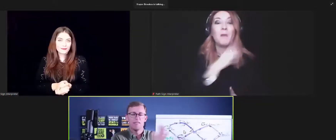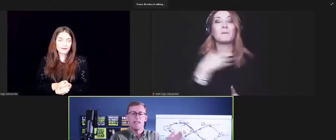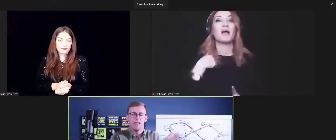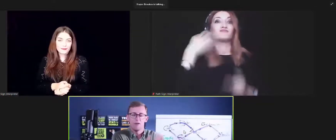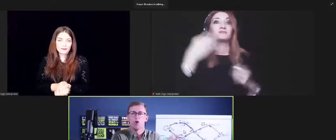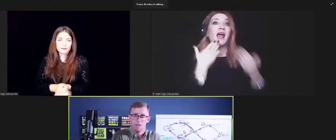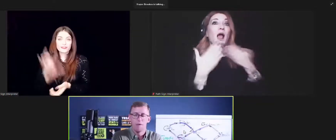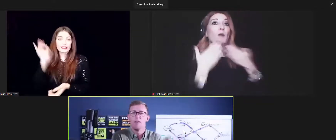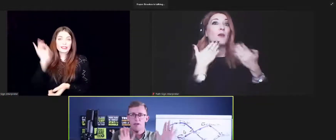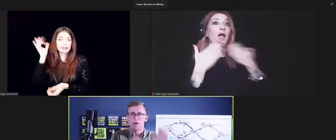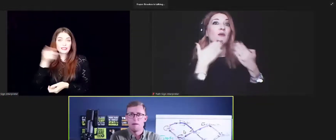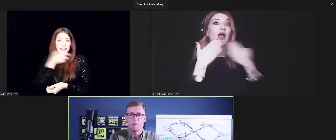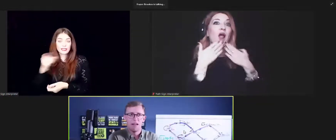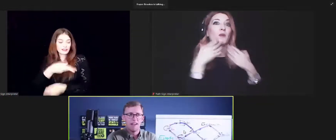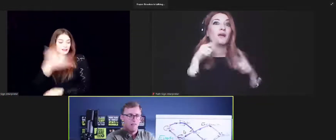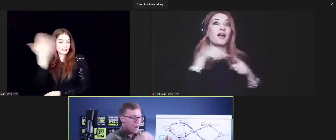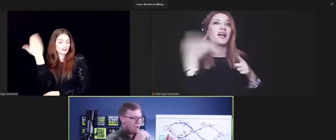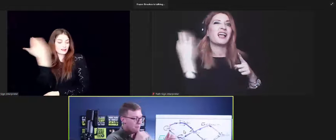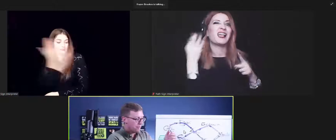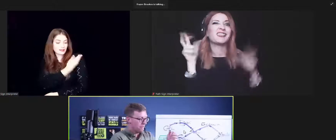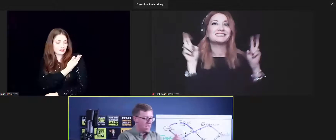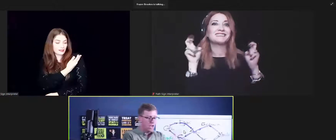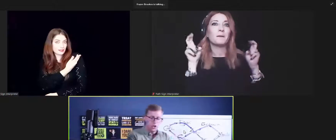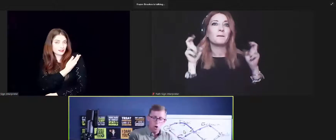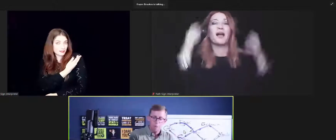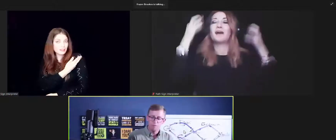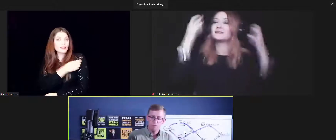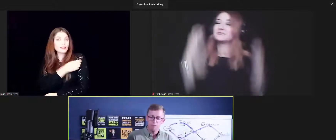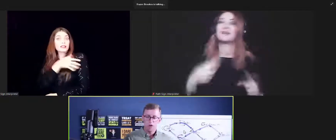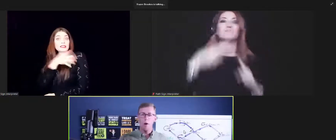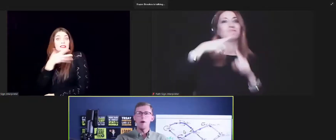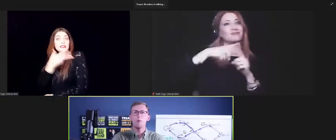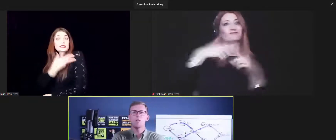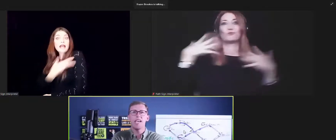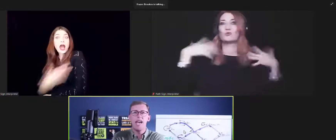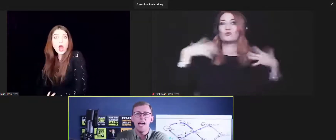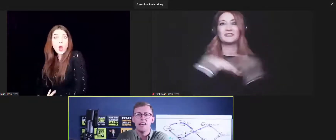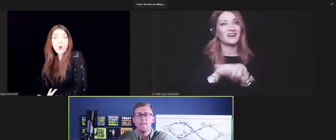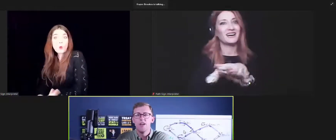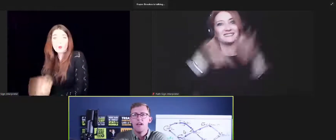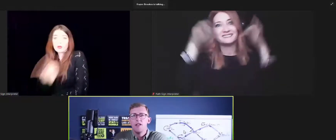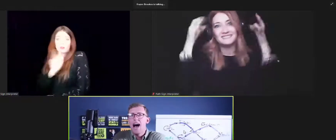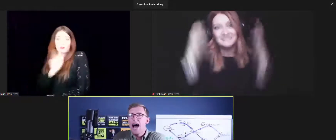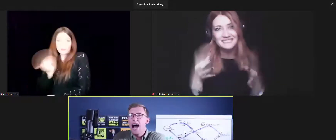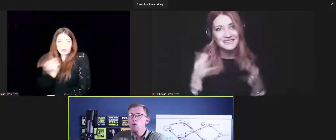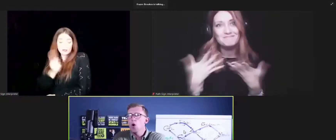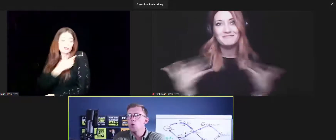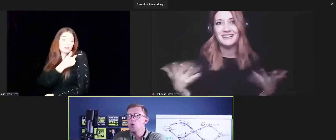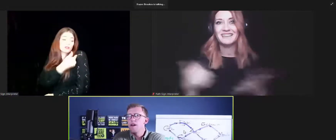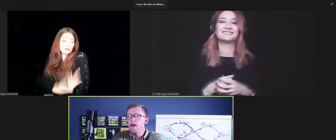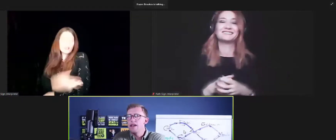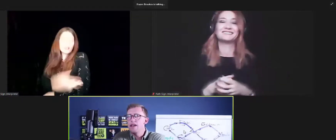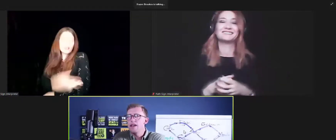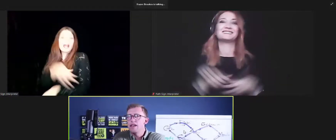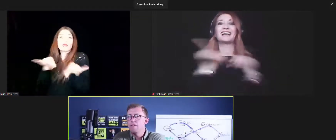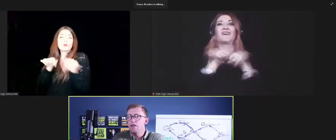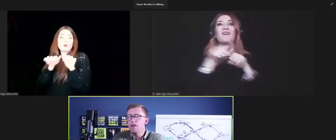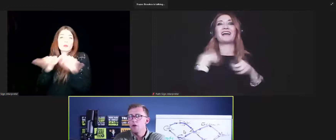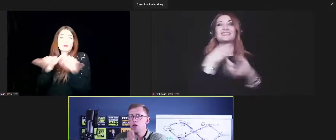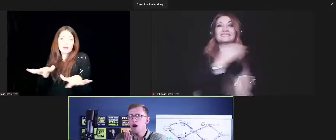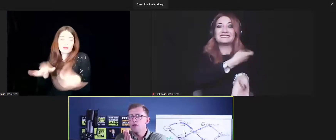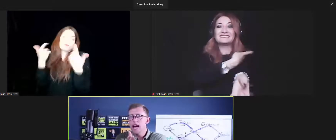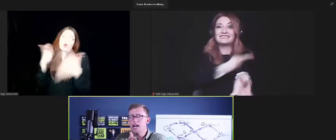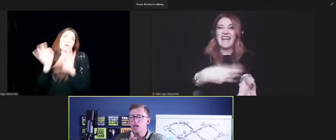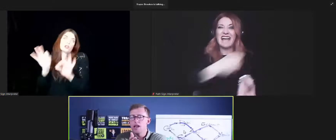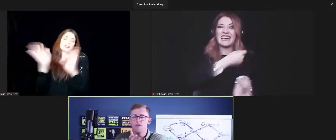it doesn't, but you understand my point, right? So growing up as a kid, the household was very different. Now, there's a lot of